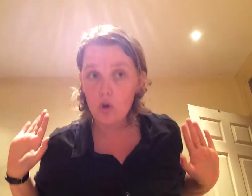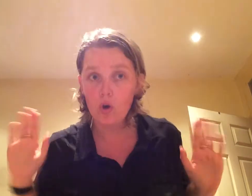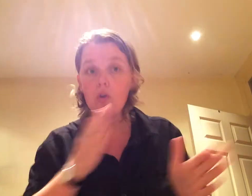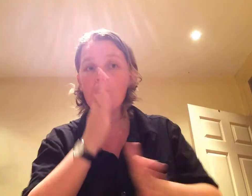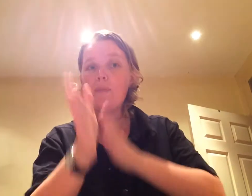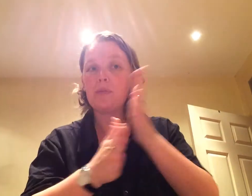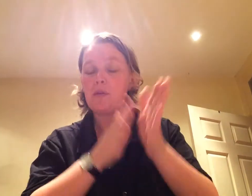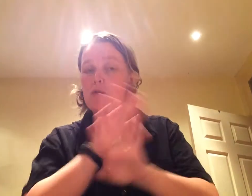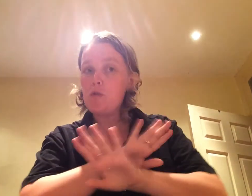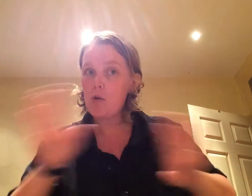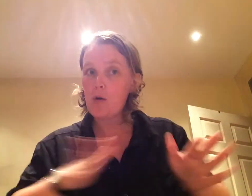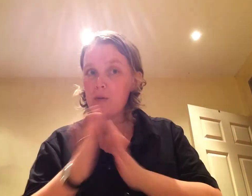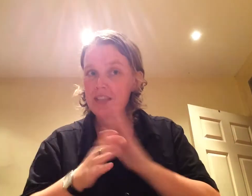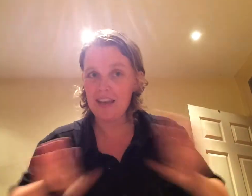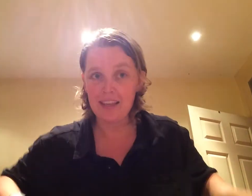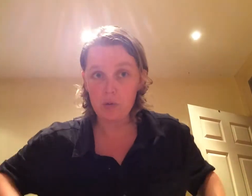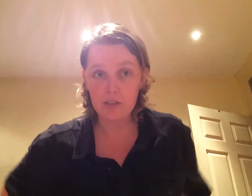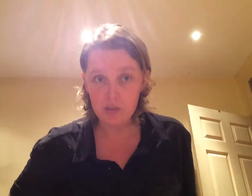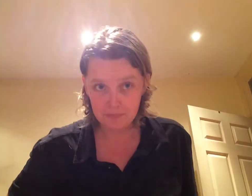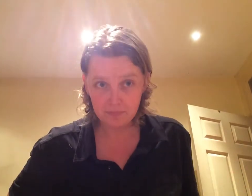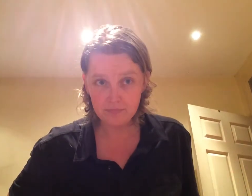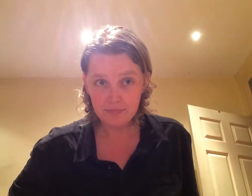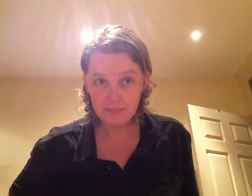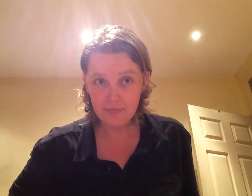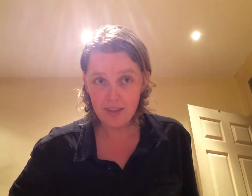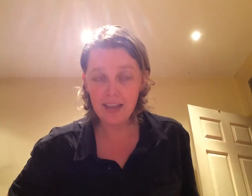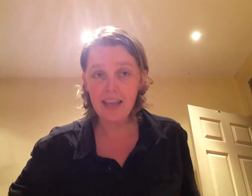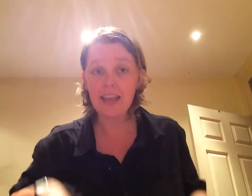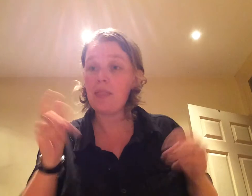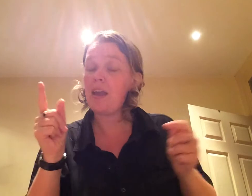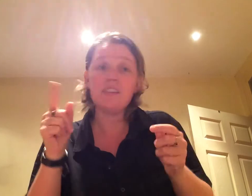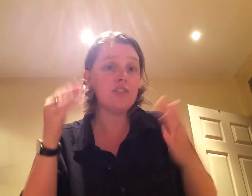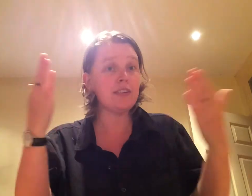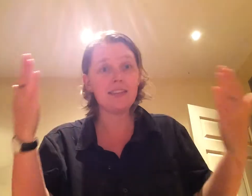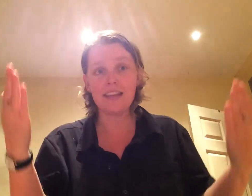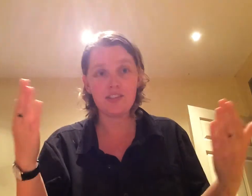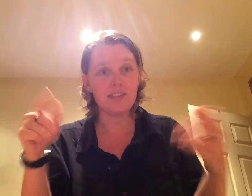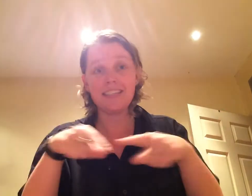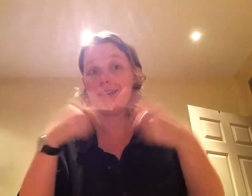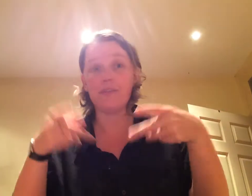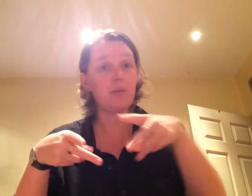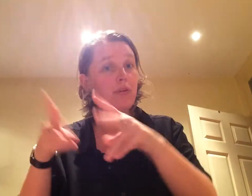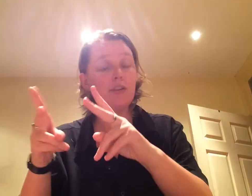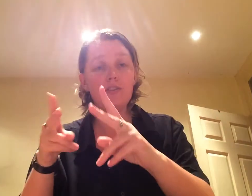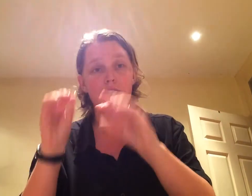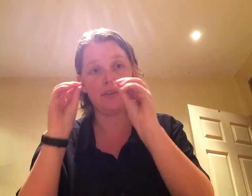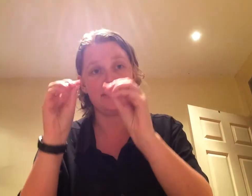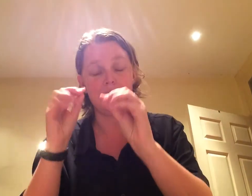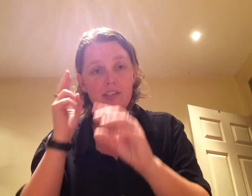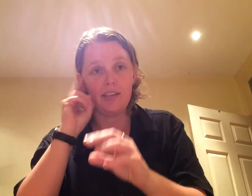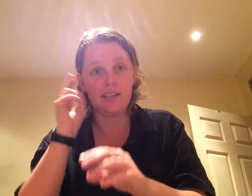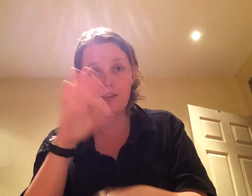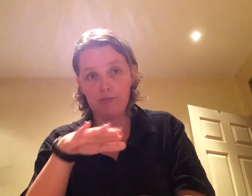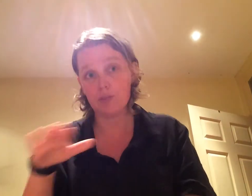no sign language, okay, and that's just a different approach to teaching deaf